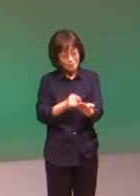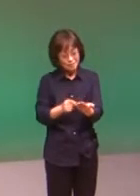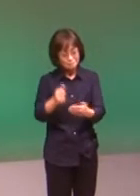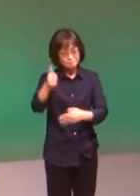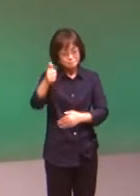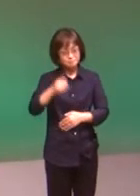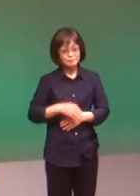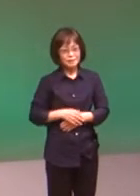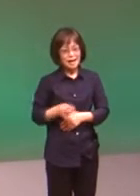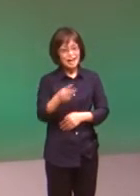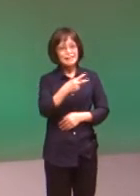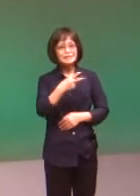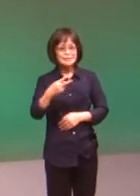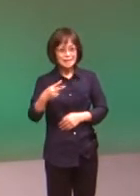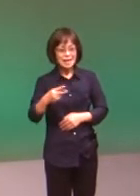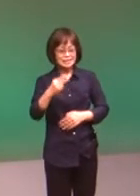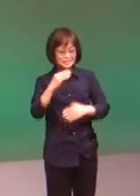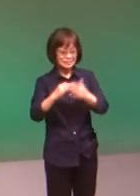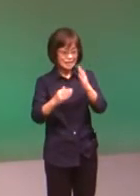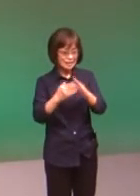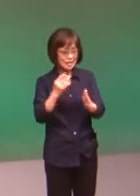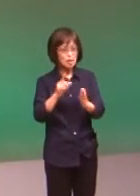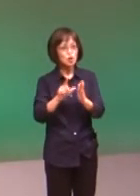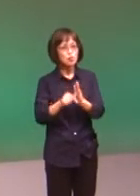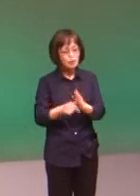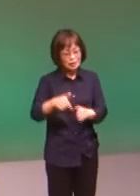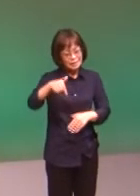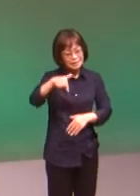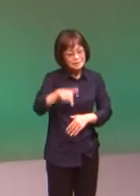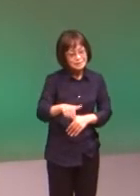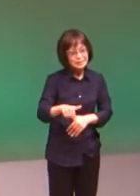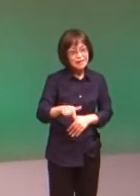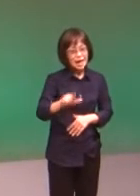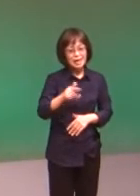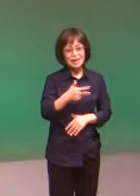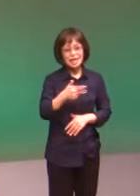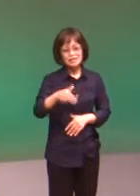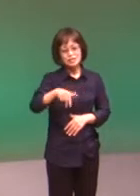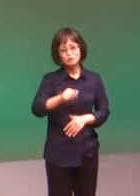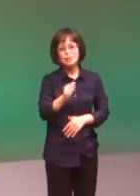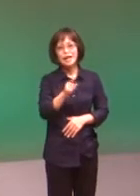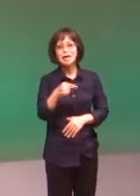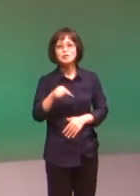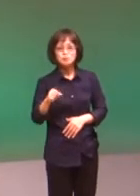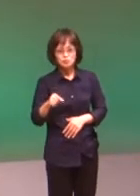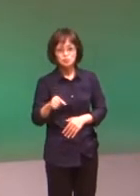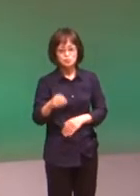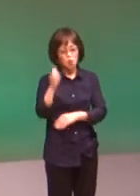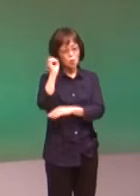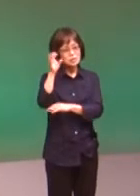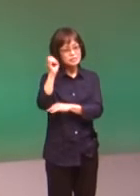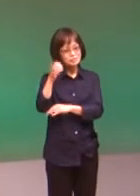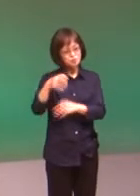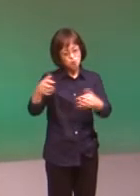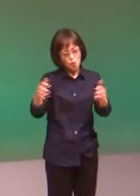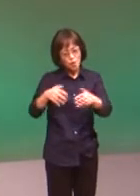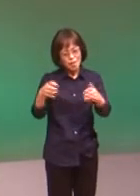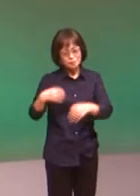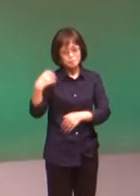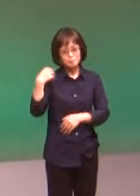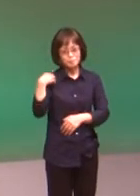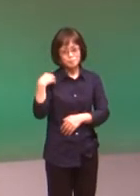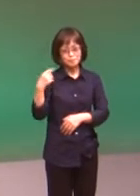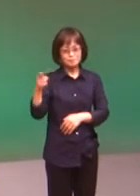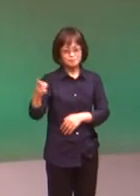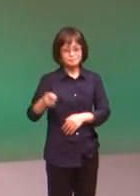II, edited the underground French resistance newspaper, Combat. 12 years